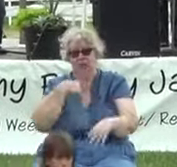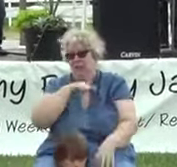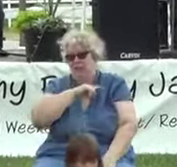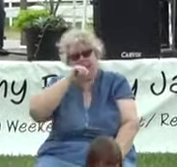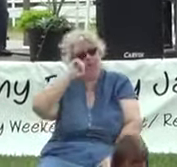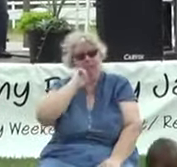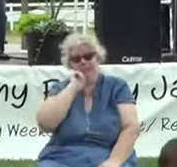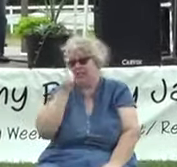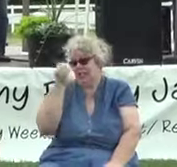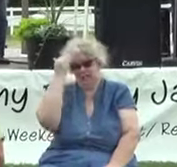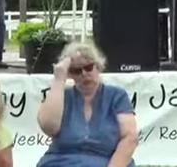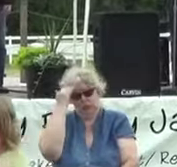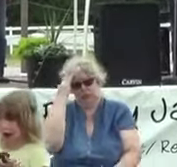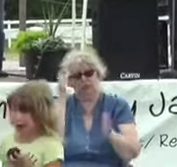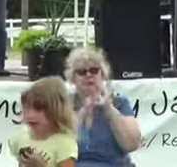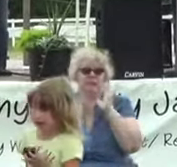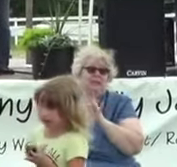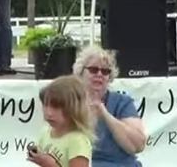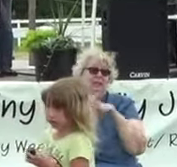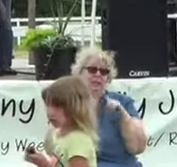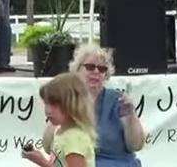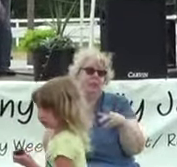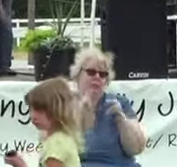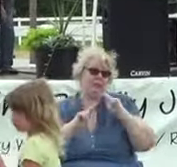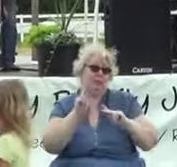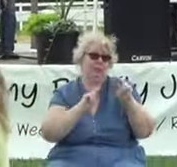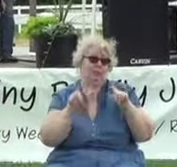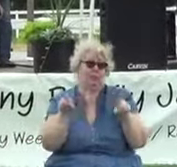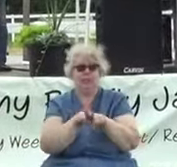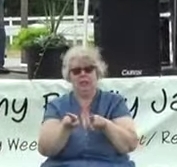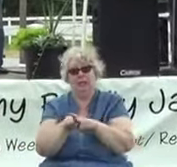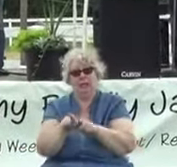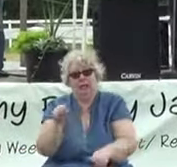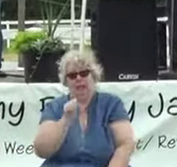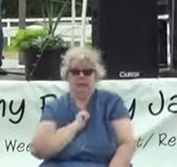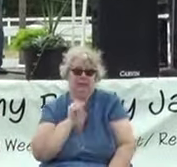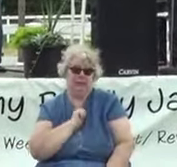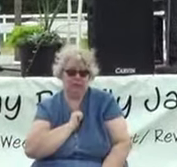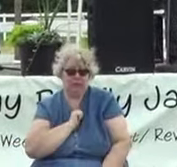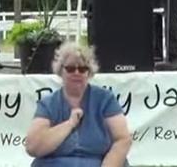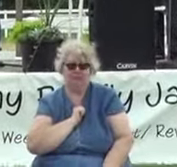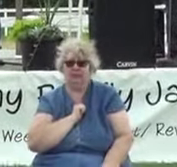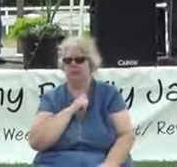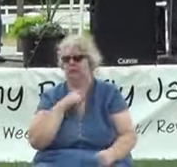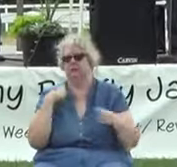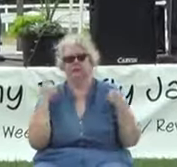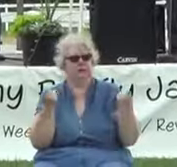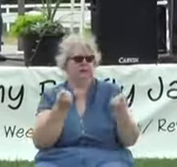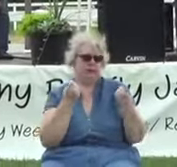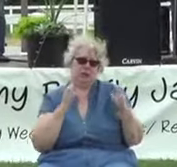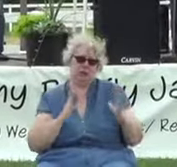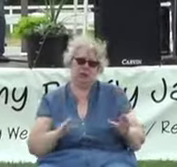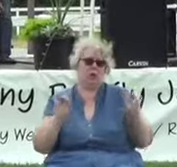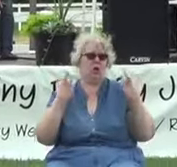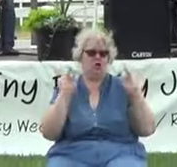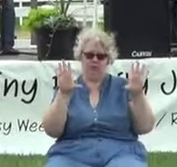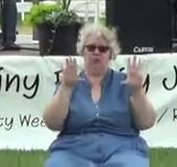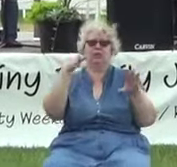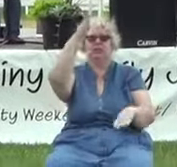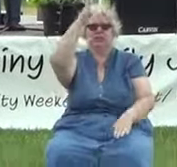you. But there are people like me that was a miserable, terrible sinner. And I got saved by the grace of